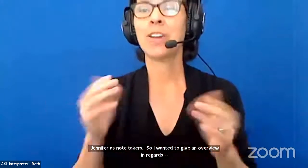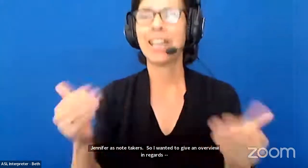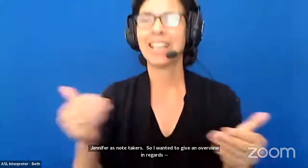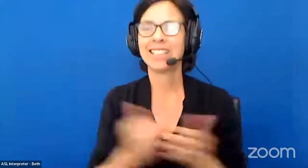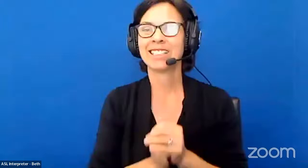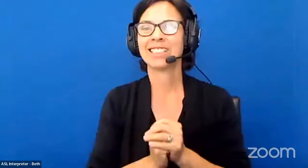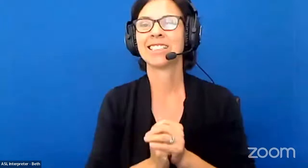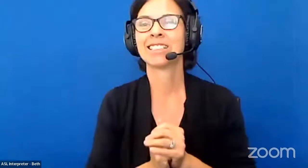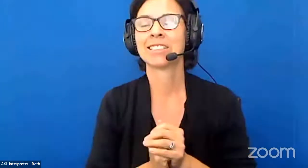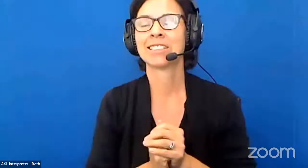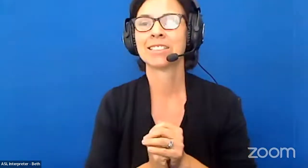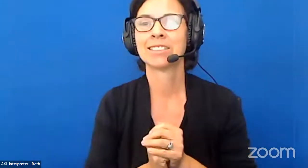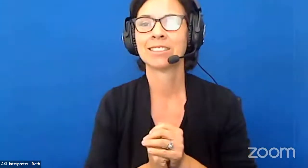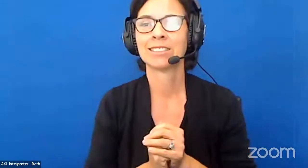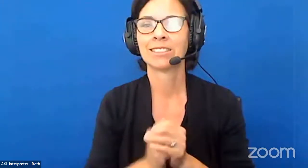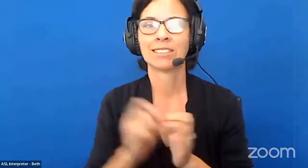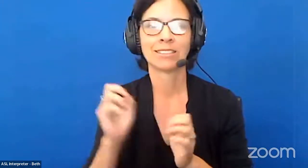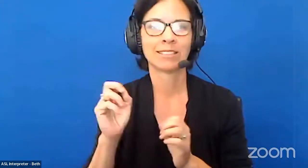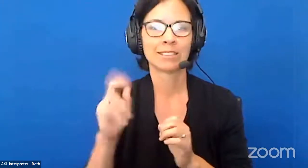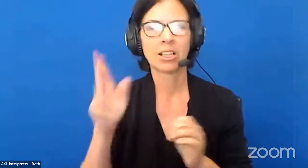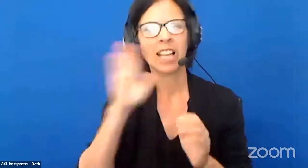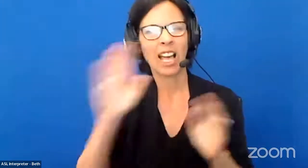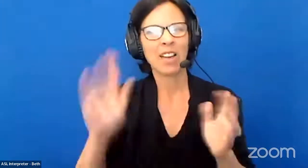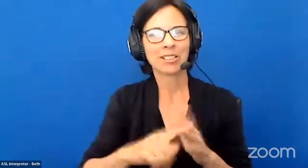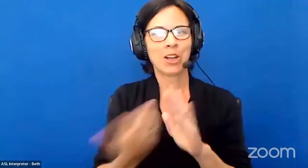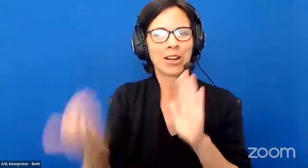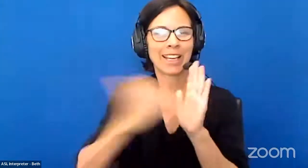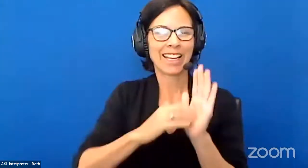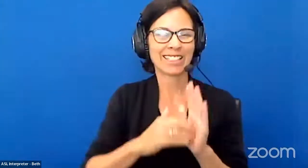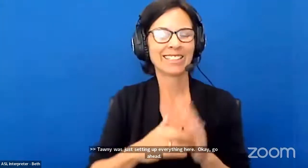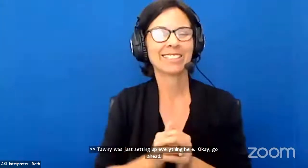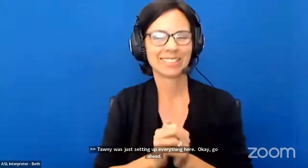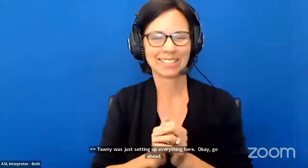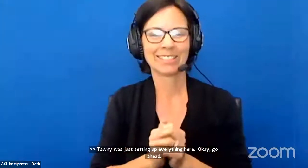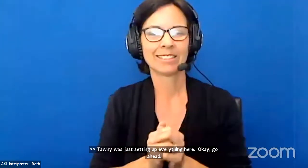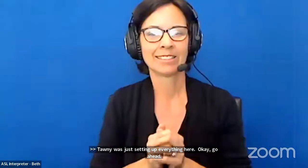Okay, go ahead. I'll start over.